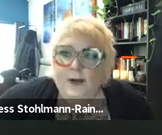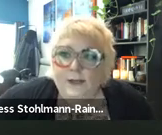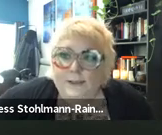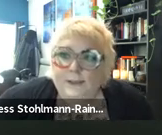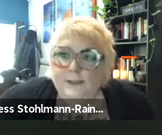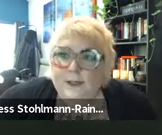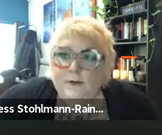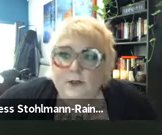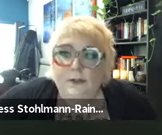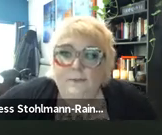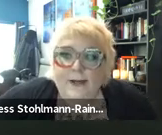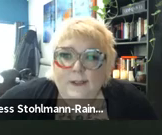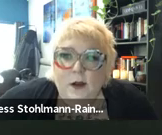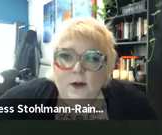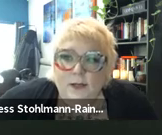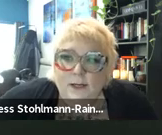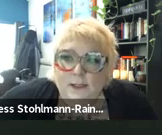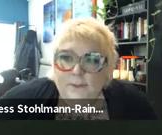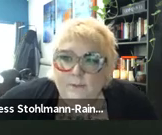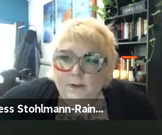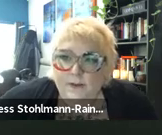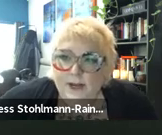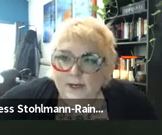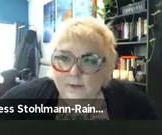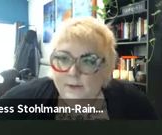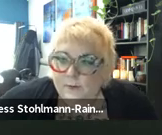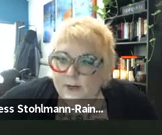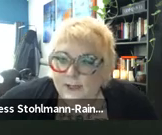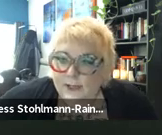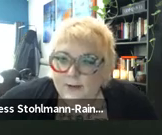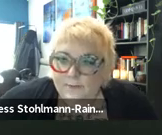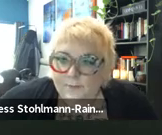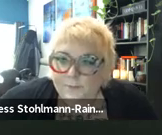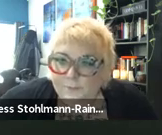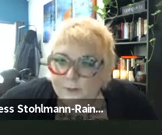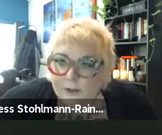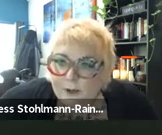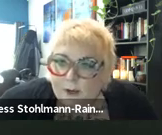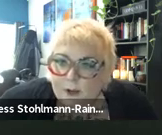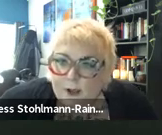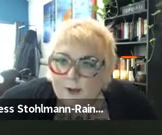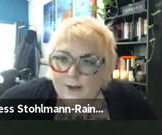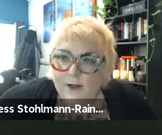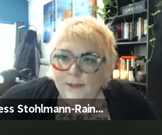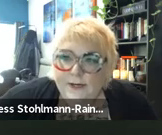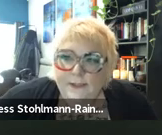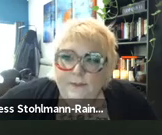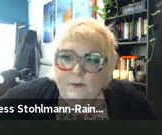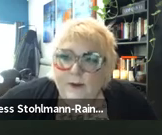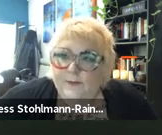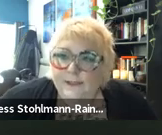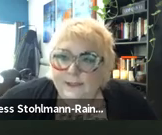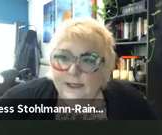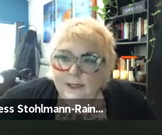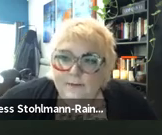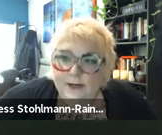for us to show respect and honor the indigenous people the land on which we work and live uh acknowledgement is a